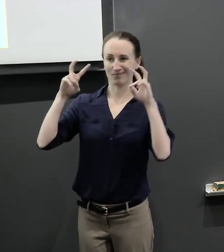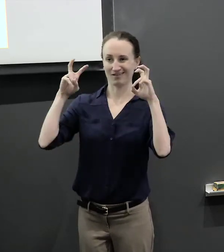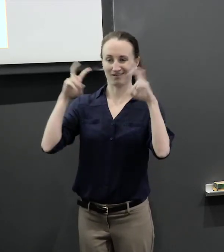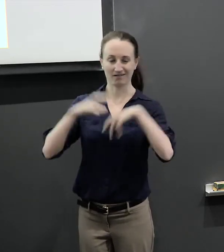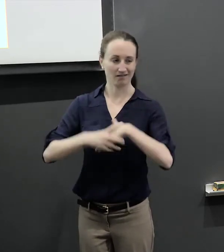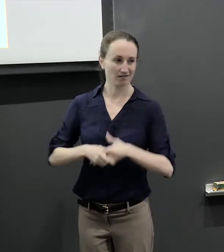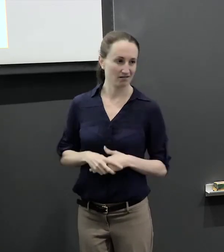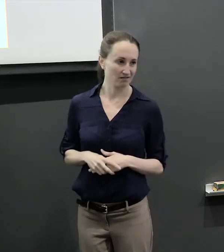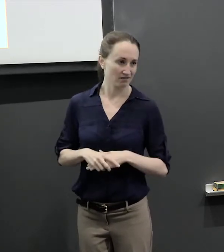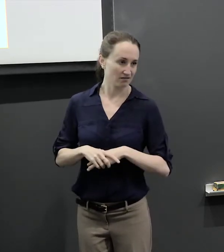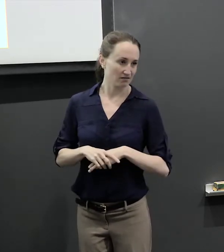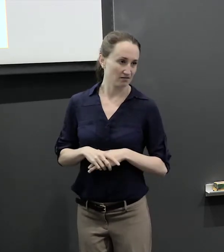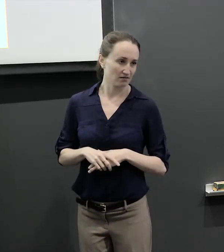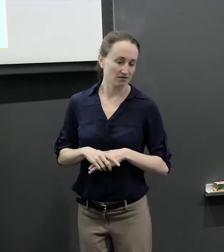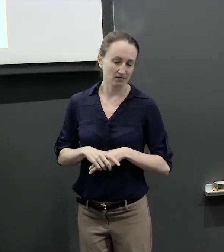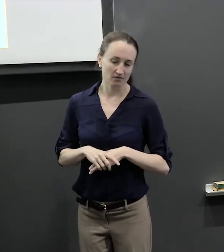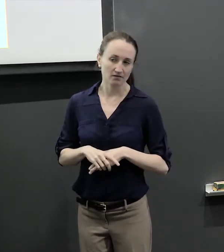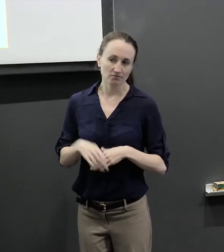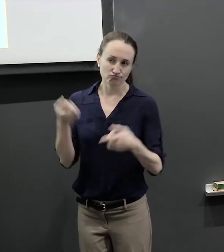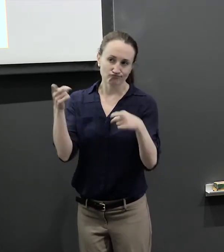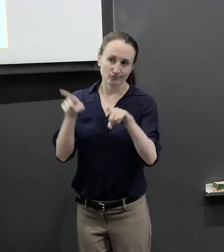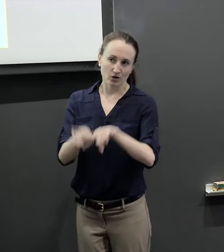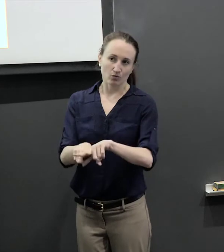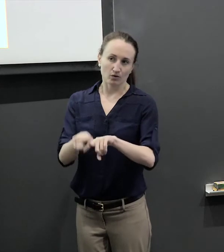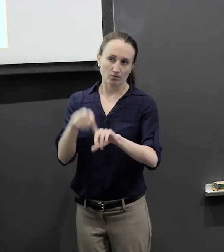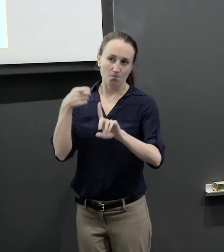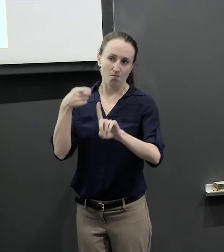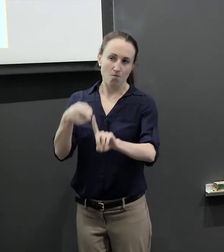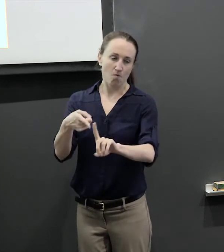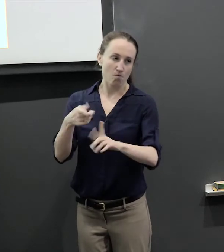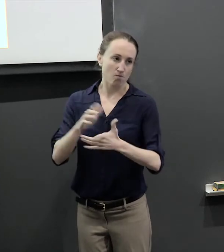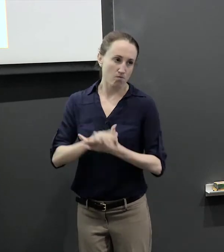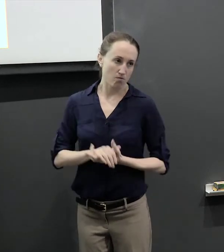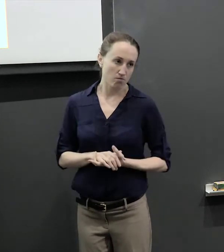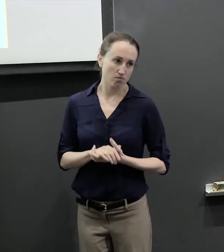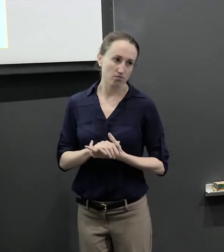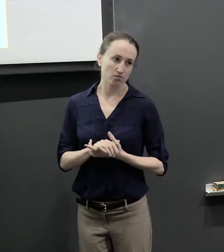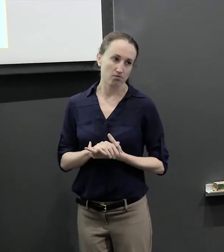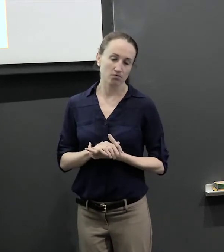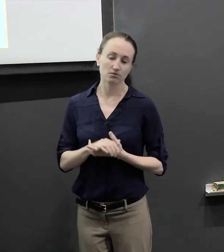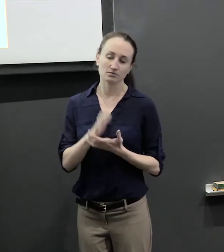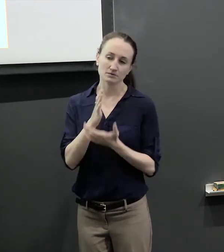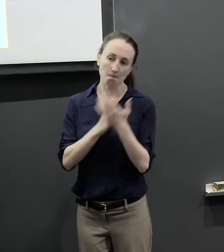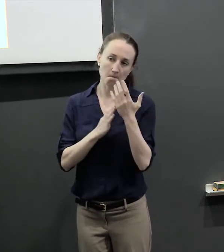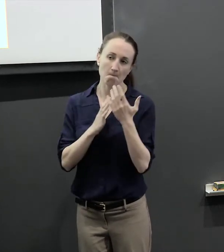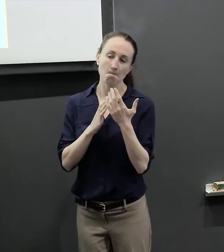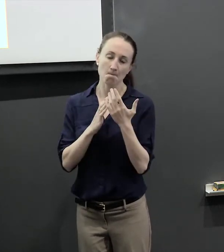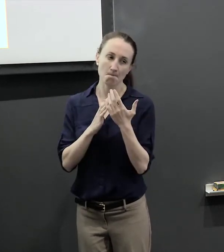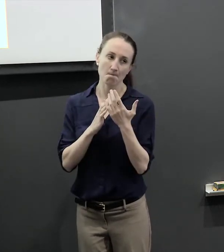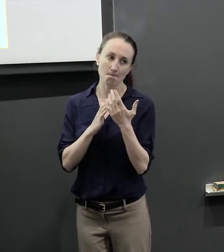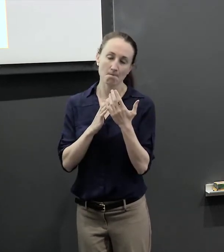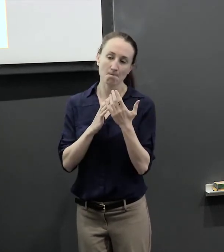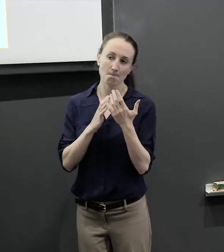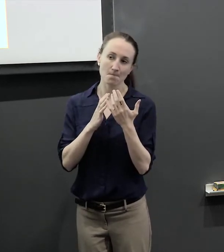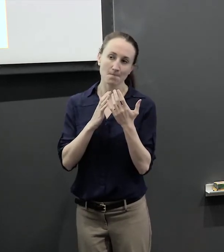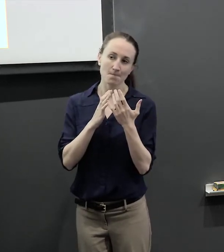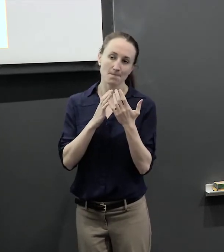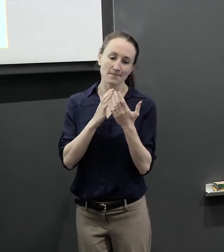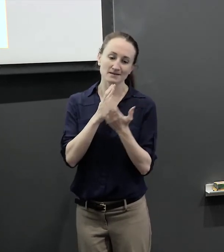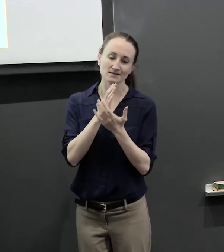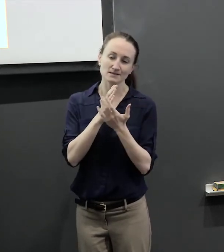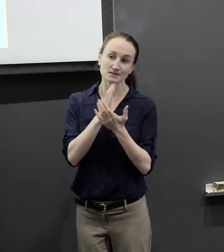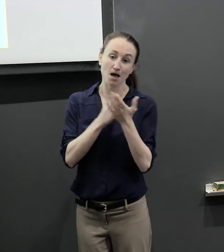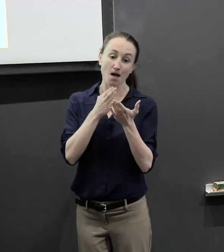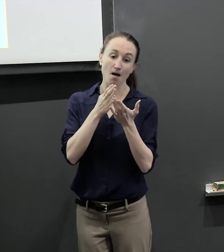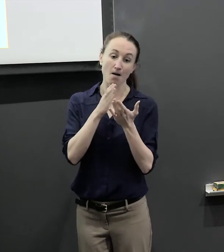So I completely agree with this point that the fact that some elements are covert in